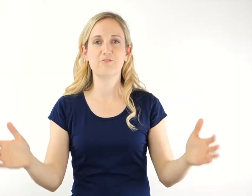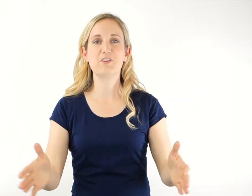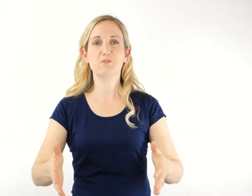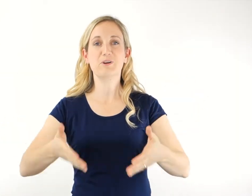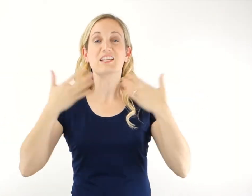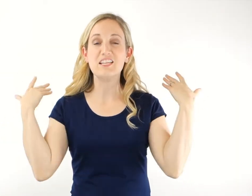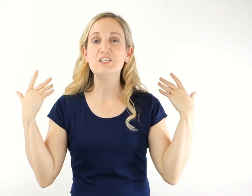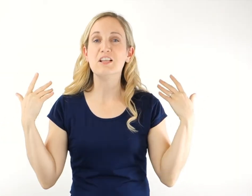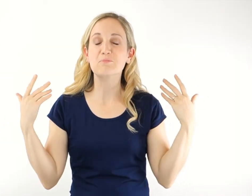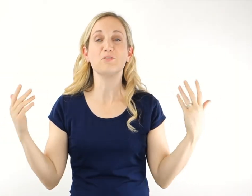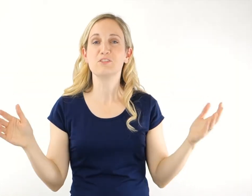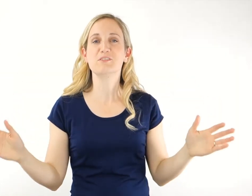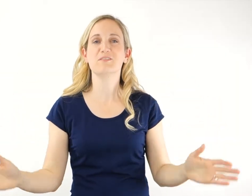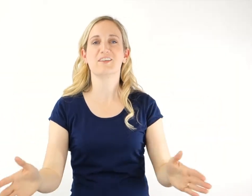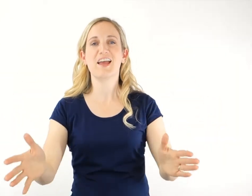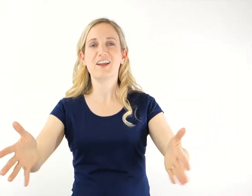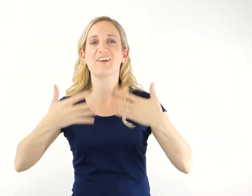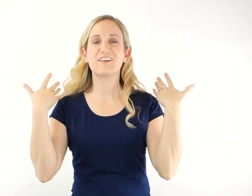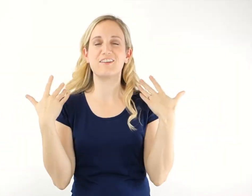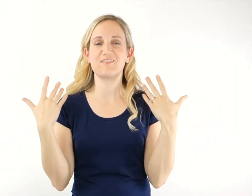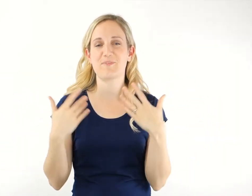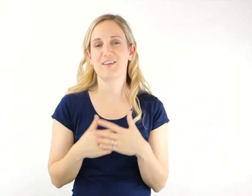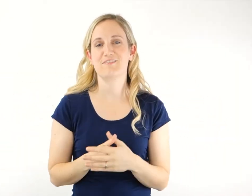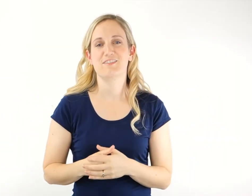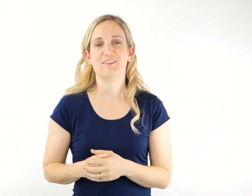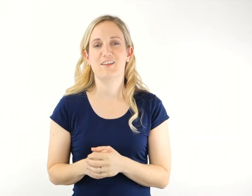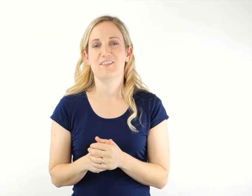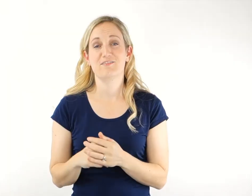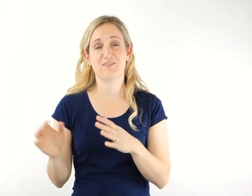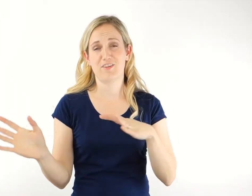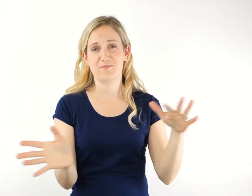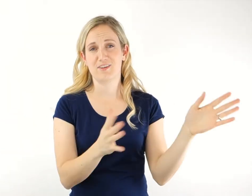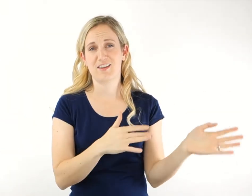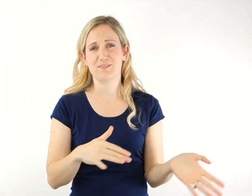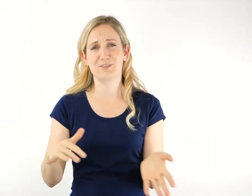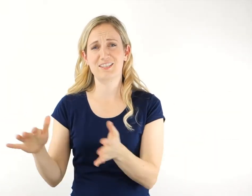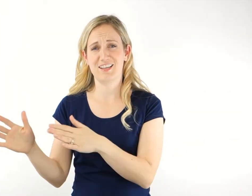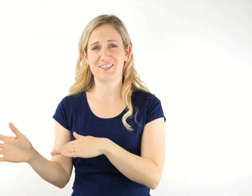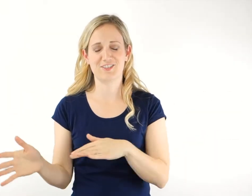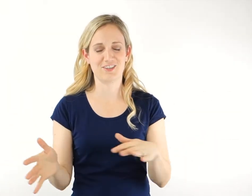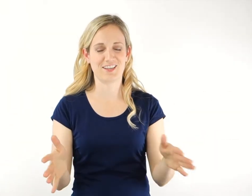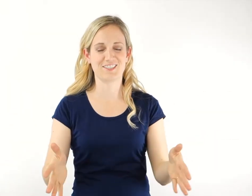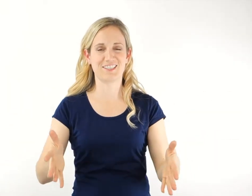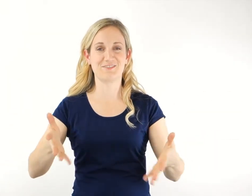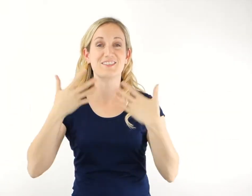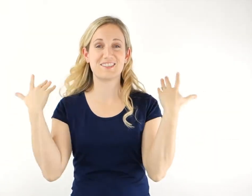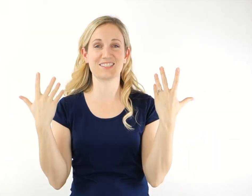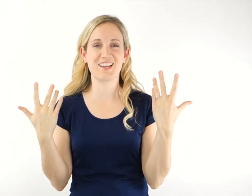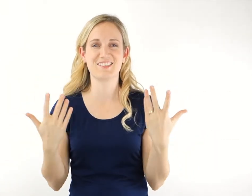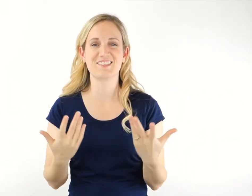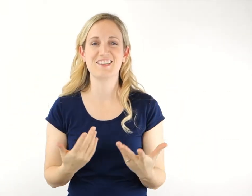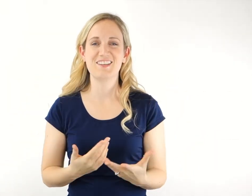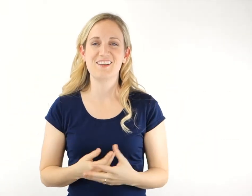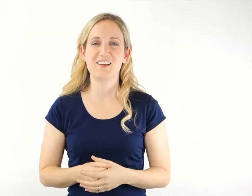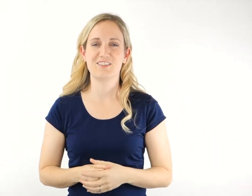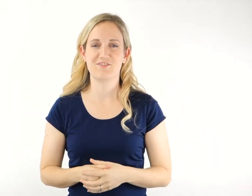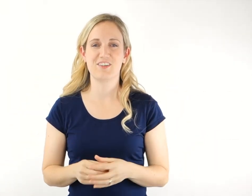feel wind as you're like pushing the air by you. That one's a fun one. I really like this song actually with the signs. It's fun.